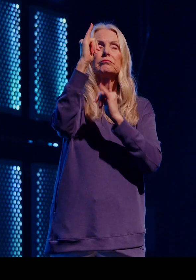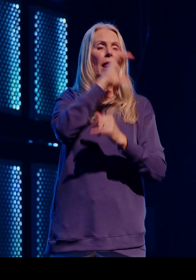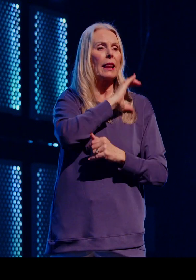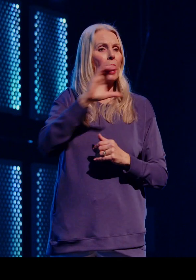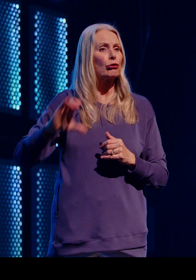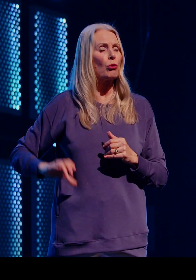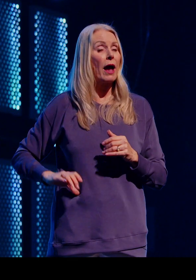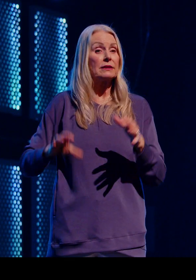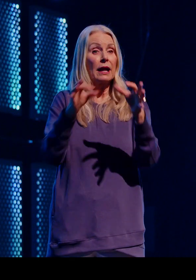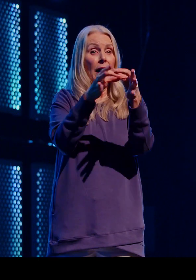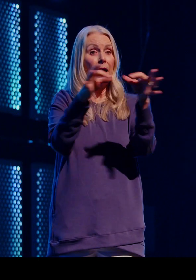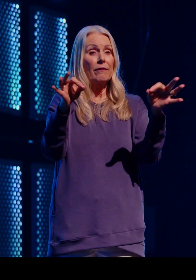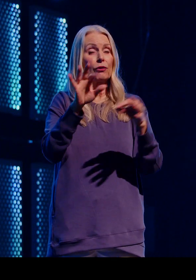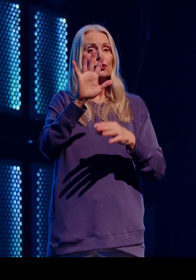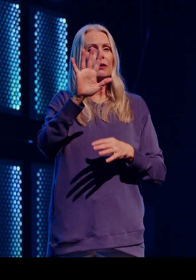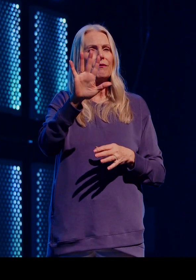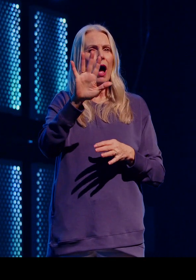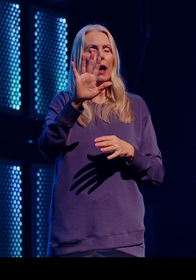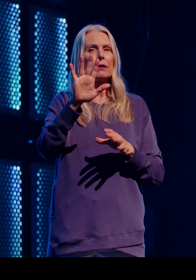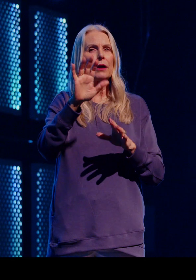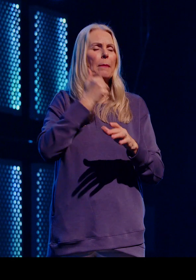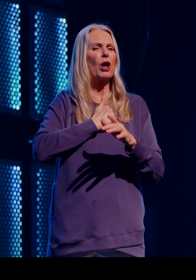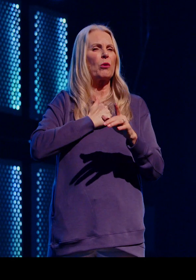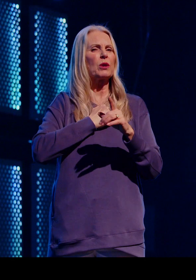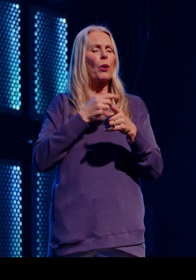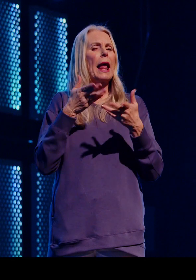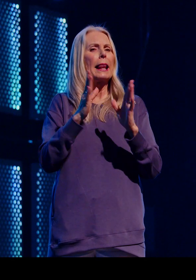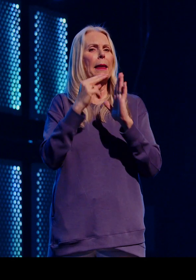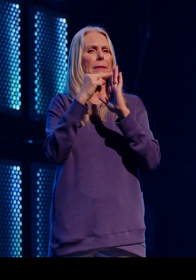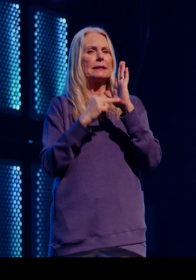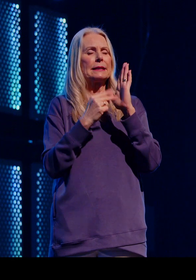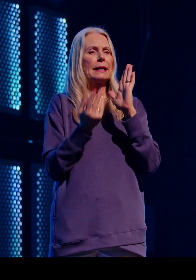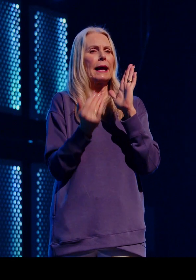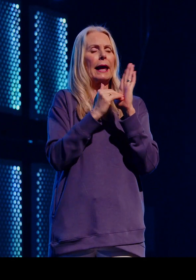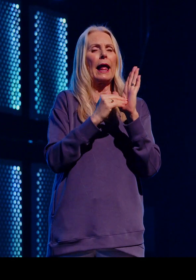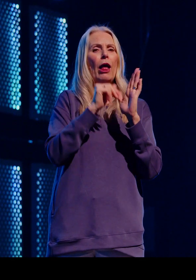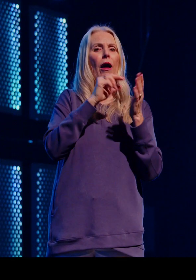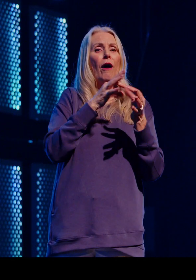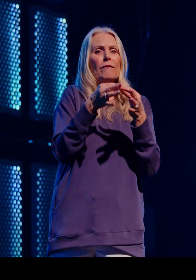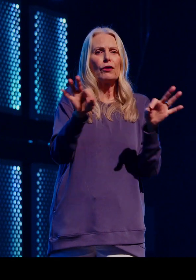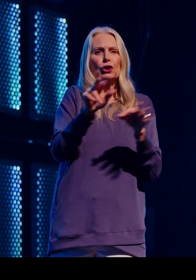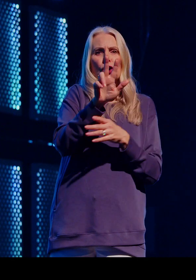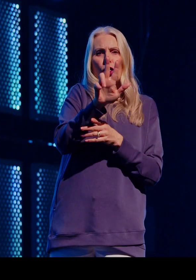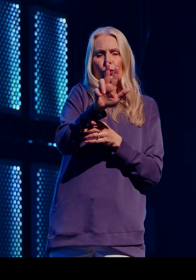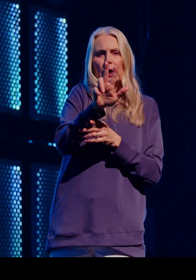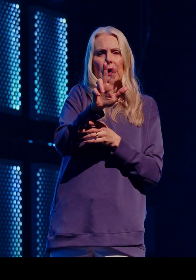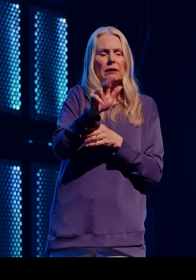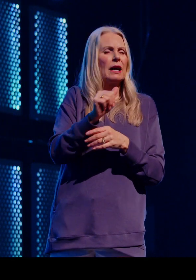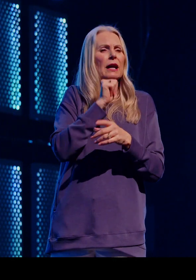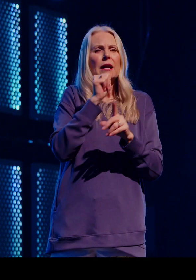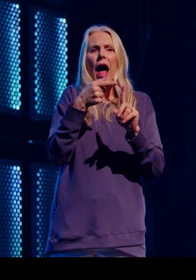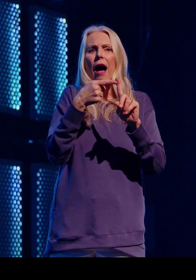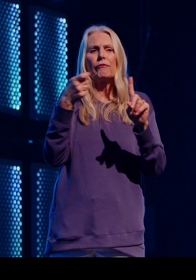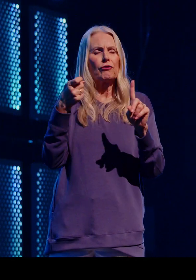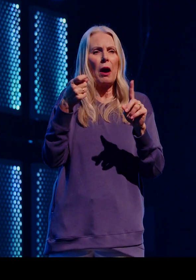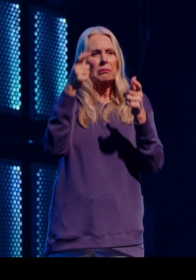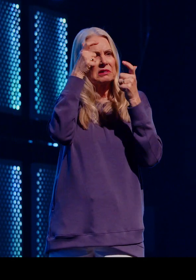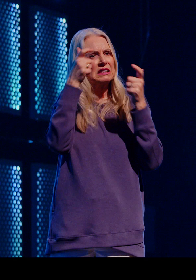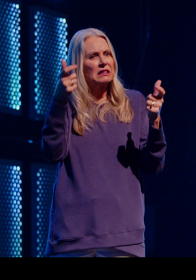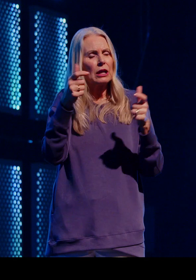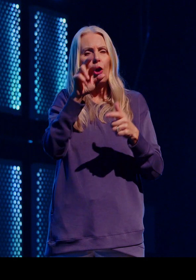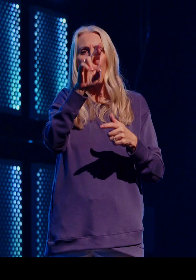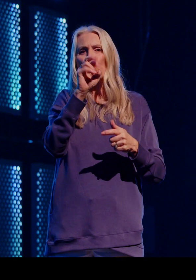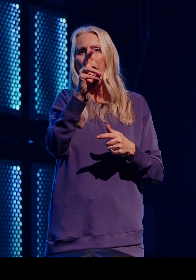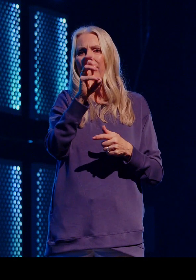In verse 5, it tells us, read again at verse 3. Do nothing from rivalry or conceit, but in humility count